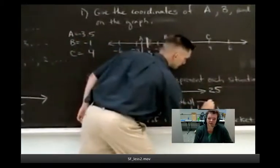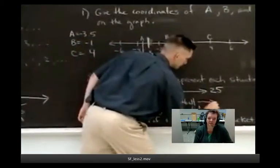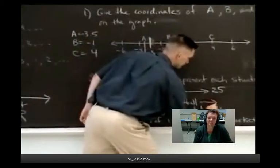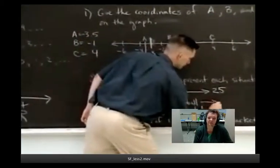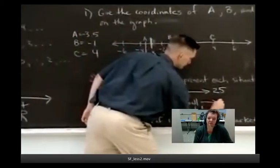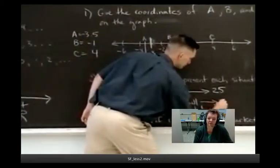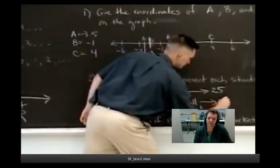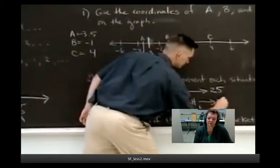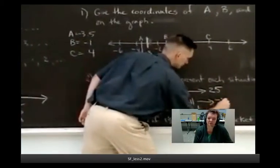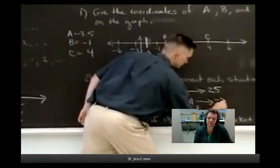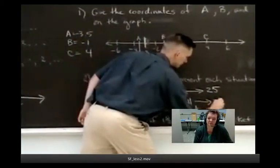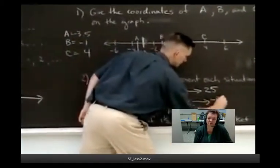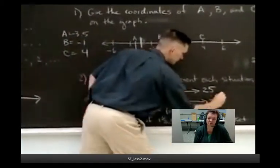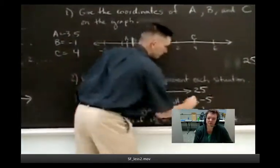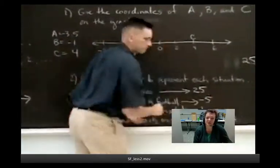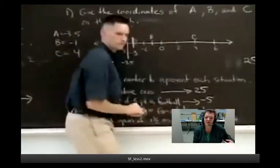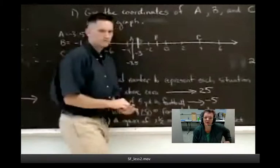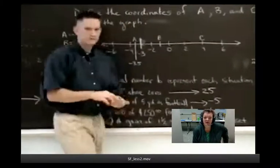-5. Good.